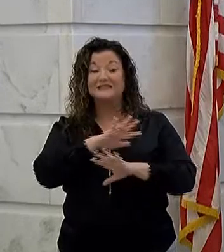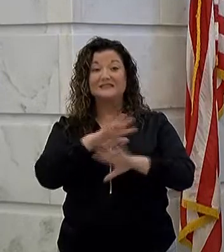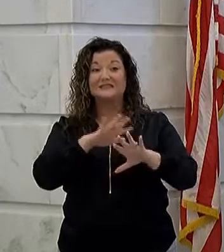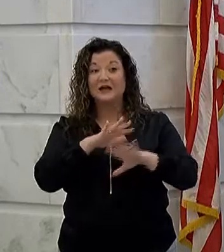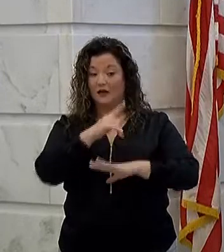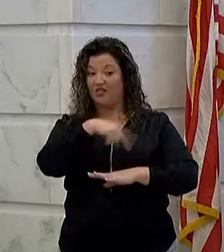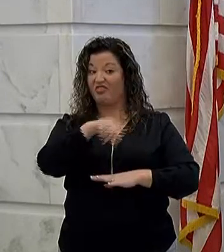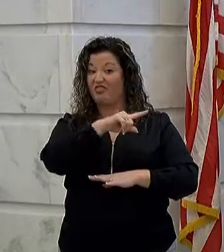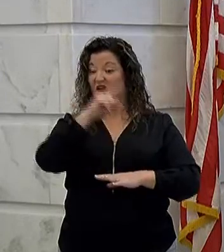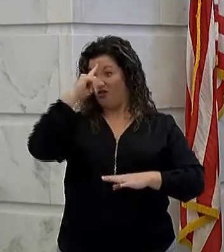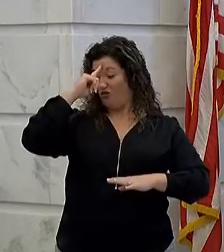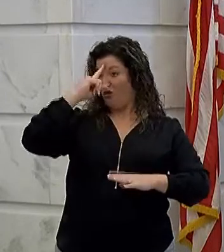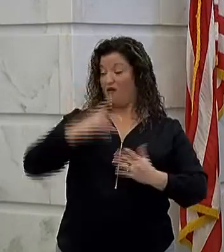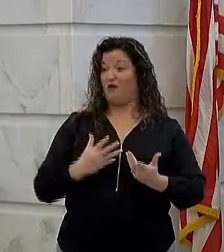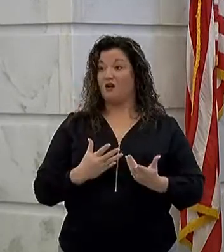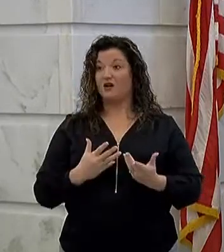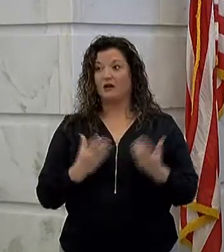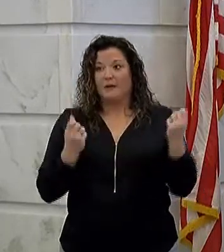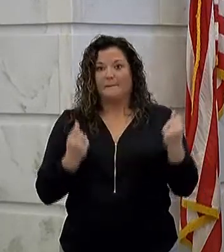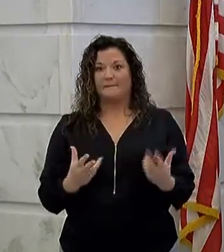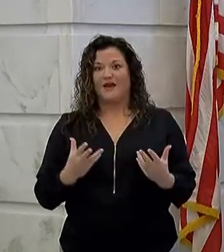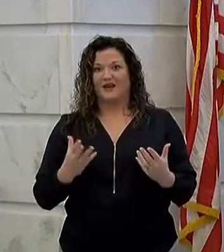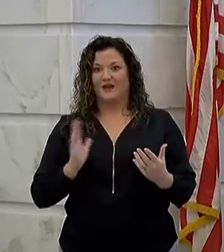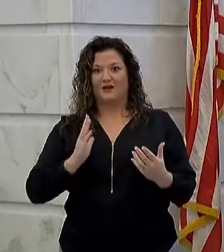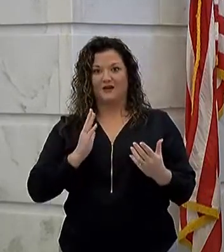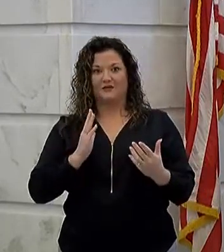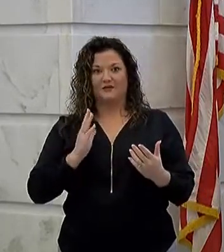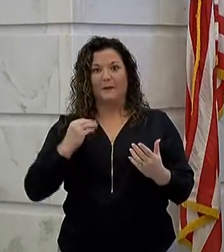they thought that a lot of the members,